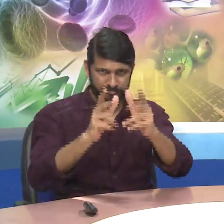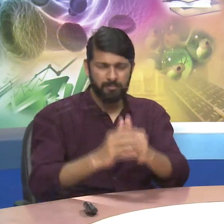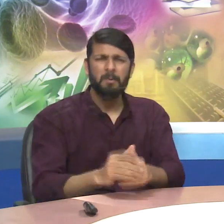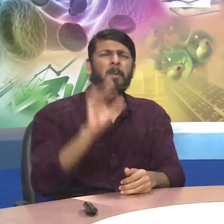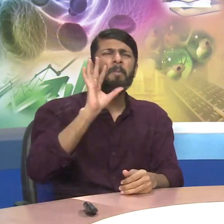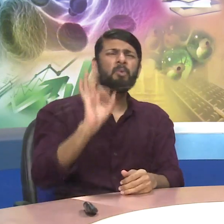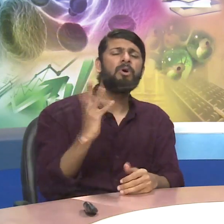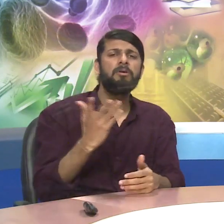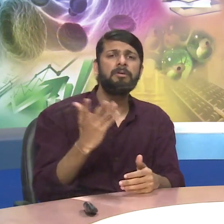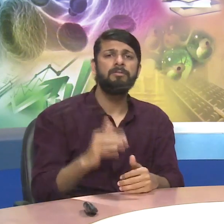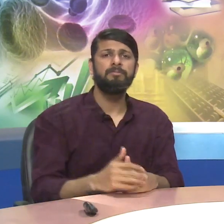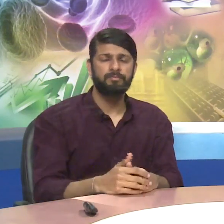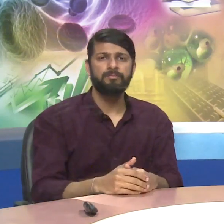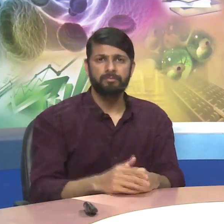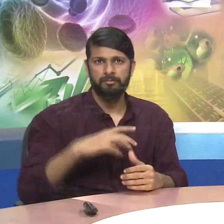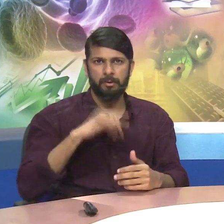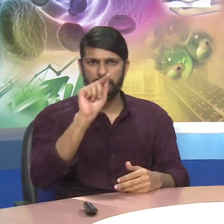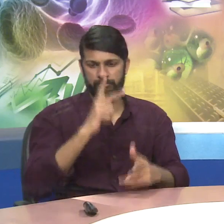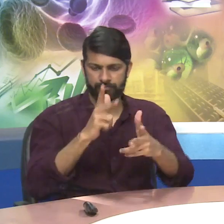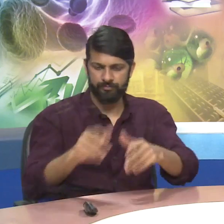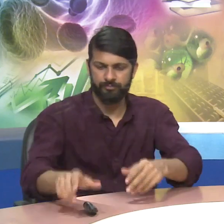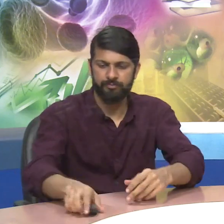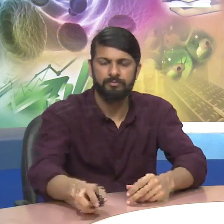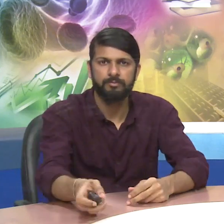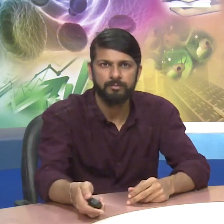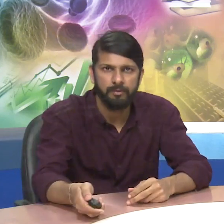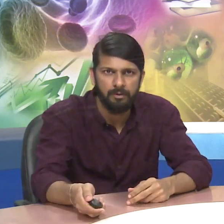Let us now summarize all the points which we have discussed till now.